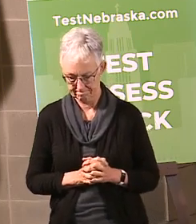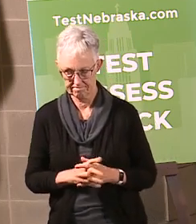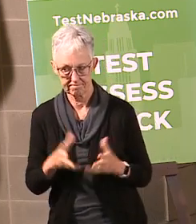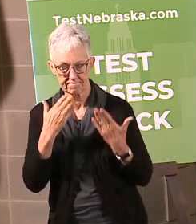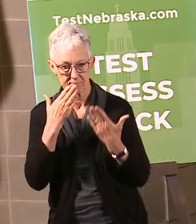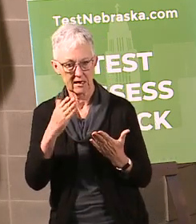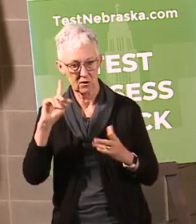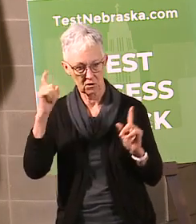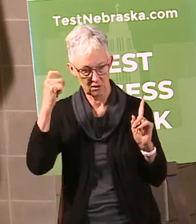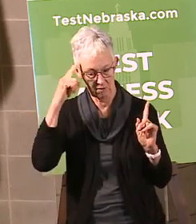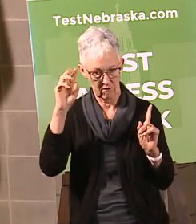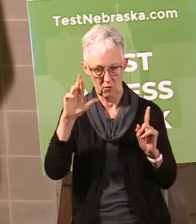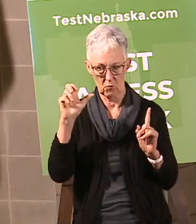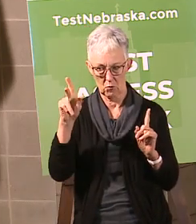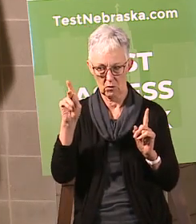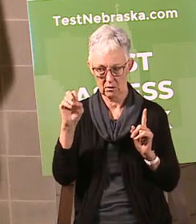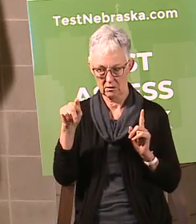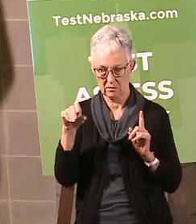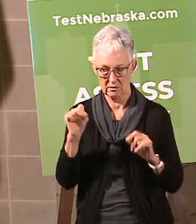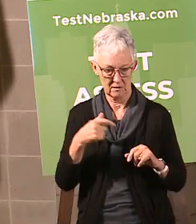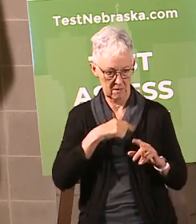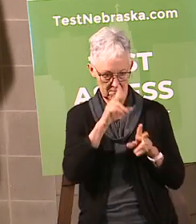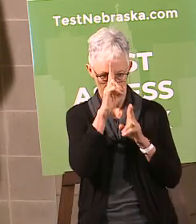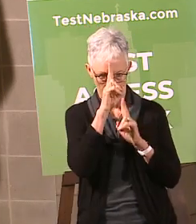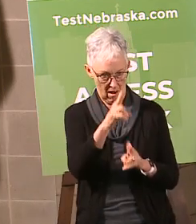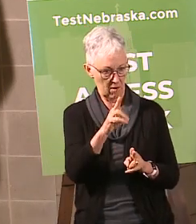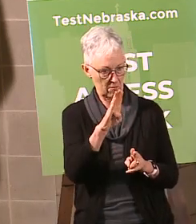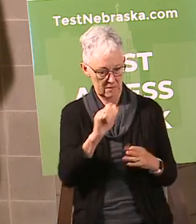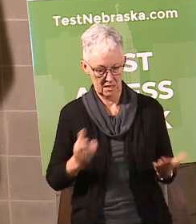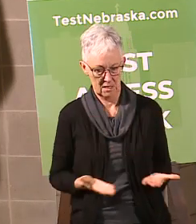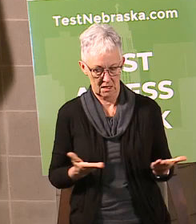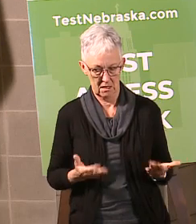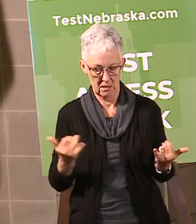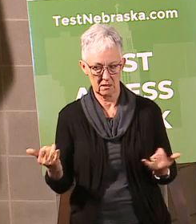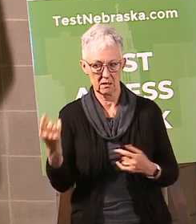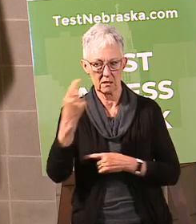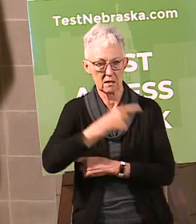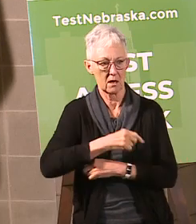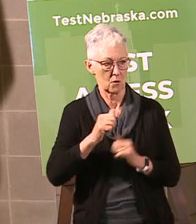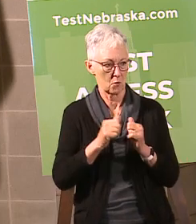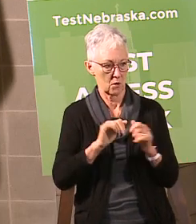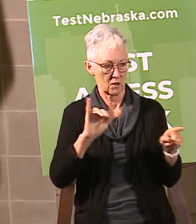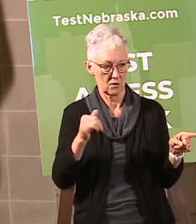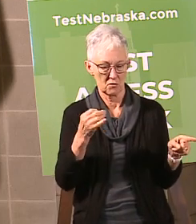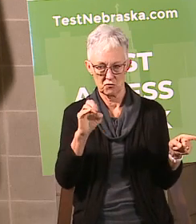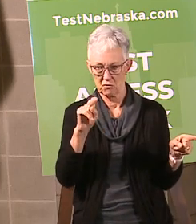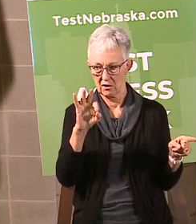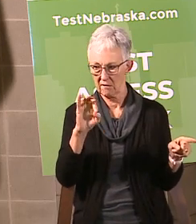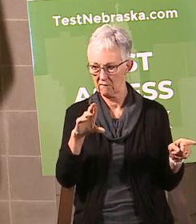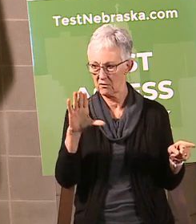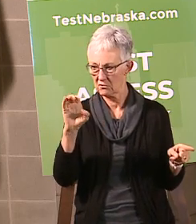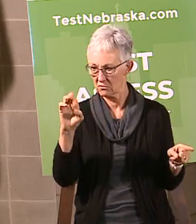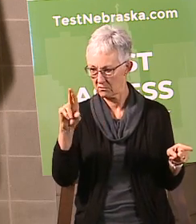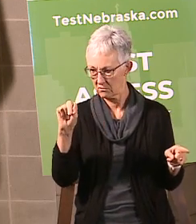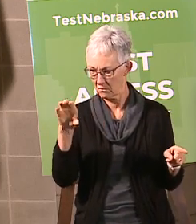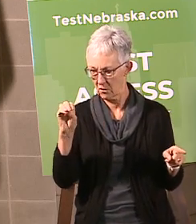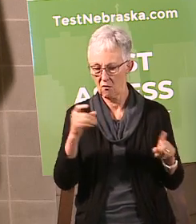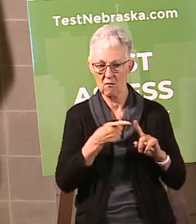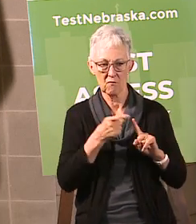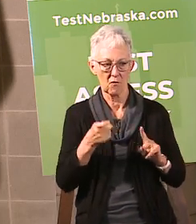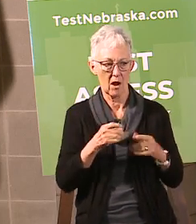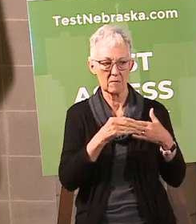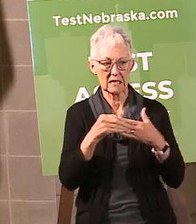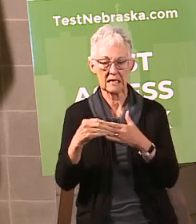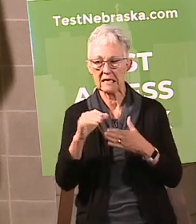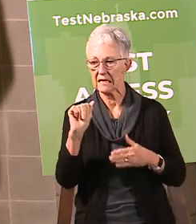Thank you, Governor Ricketts. I'm honored to be here today, along with my colleague Jennifer Cerno from LeadingAge Nebraska. You know, the